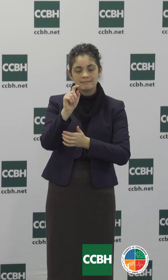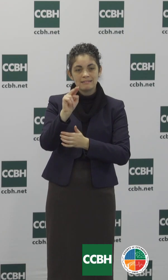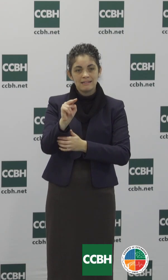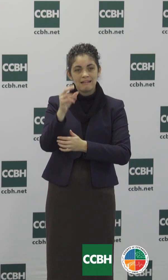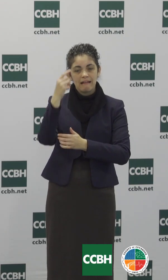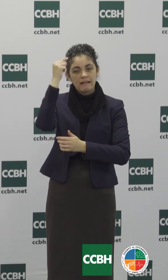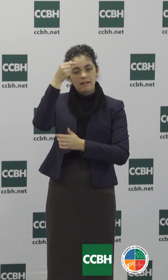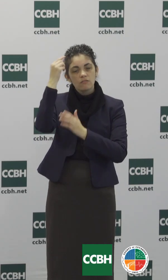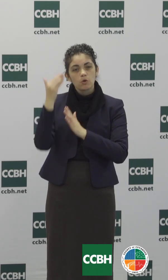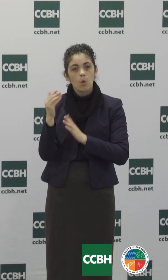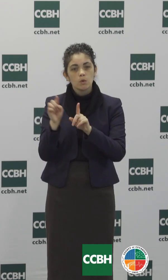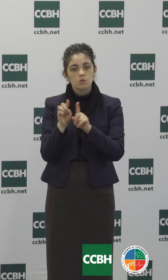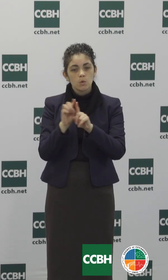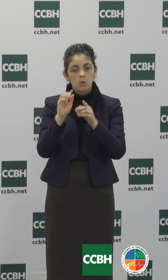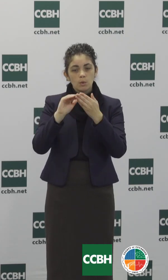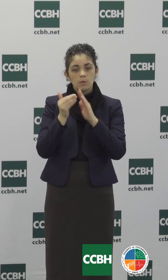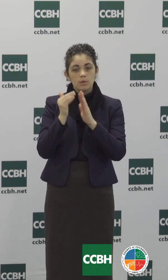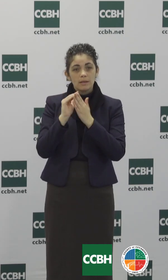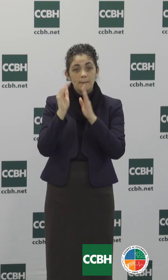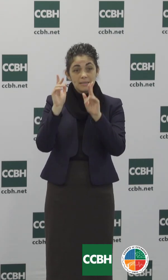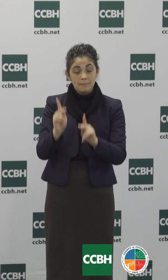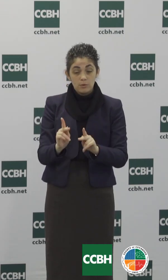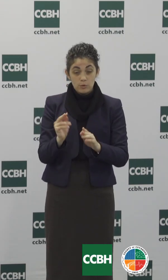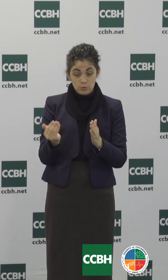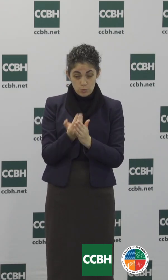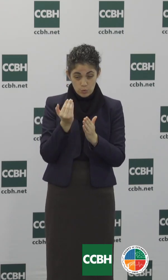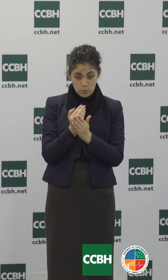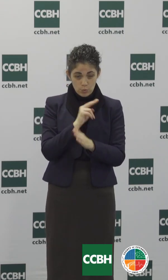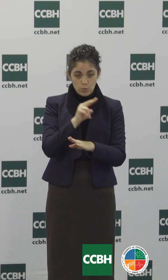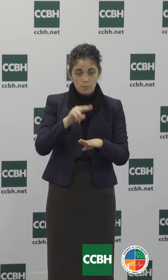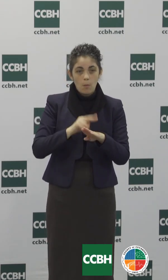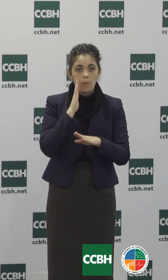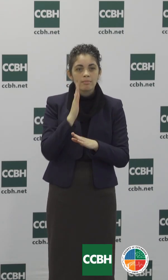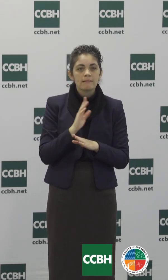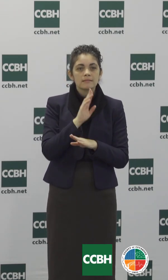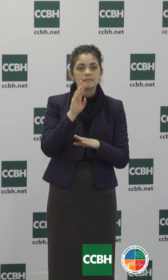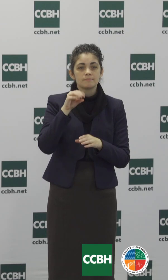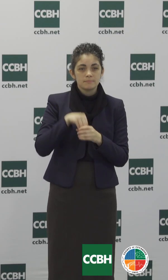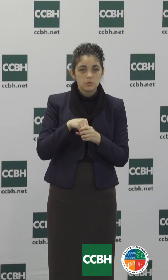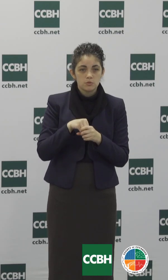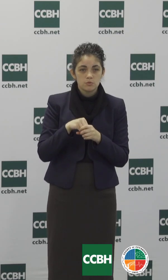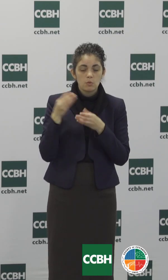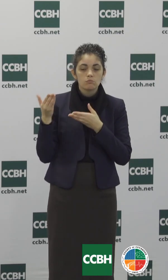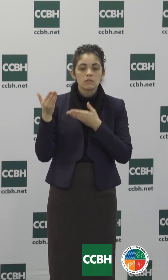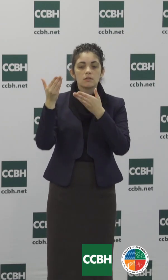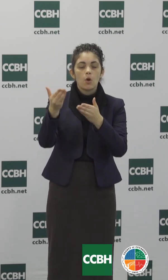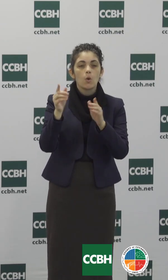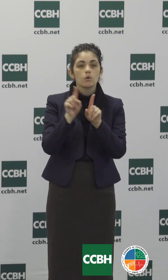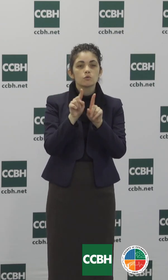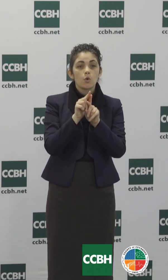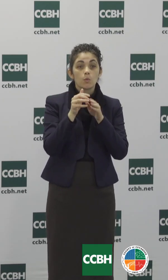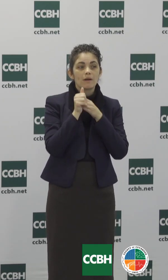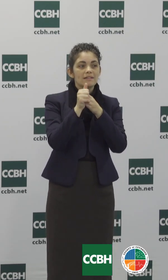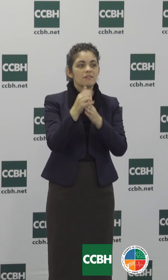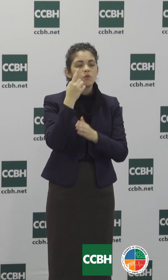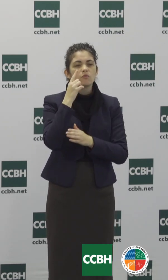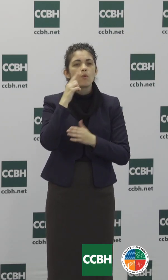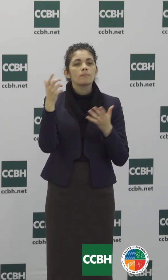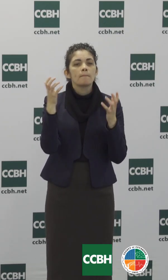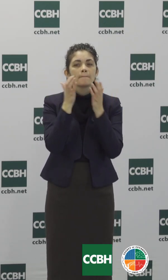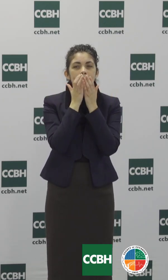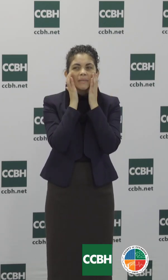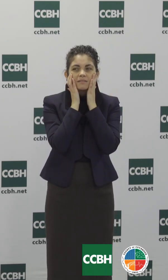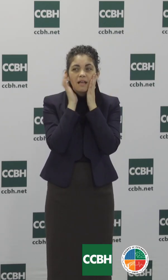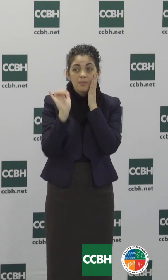and our community members here in responding. The new normal will include recommendations and guidance around masks. This